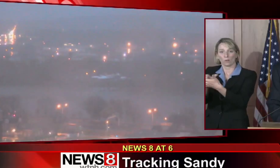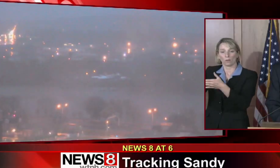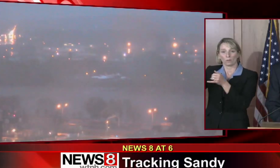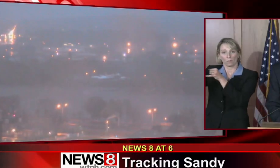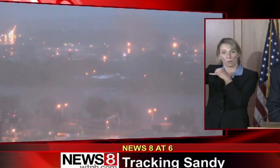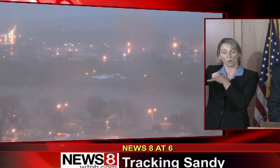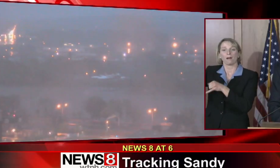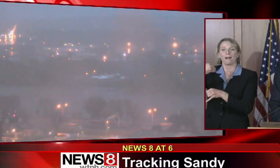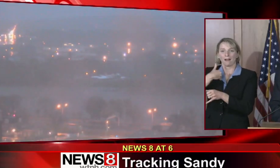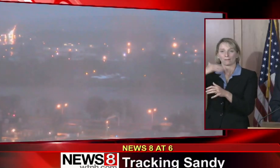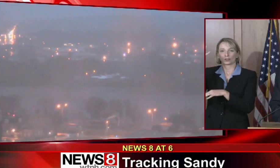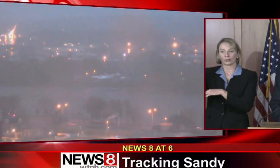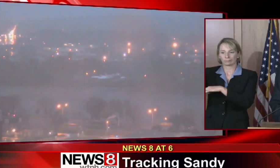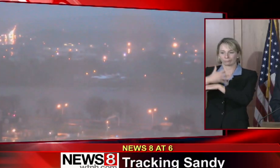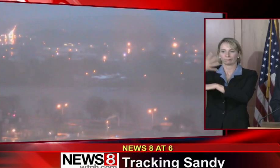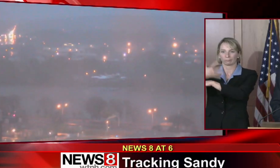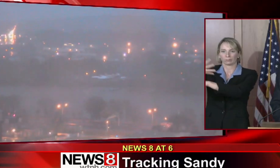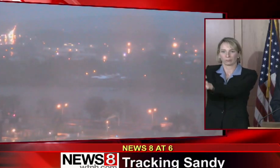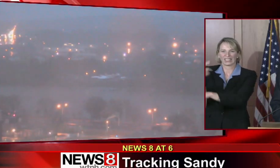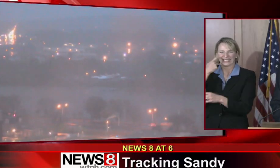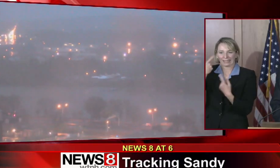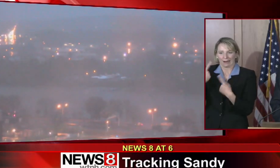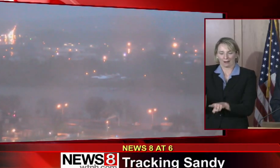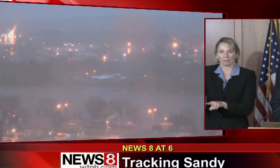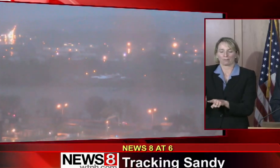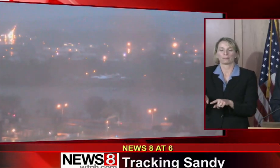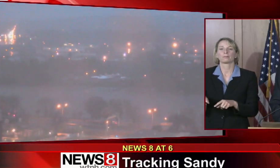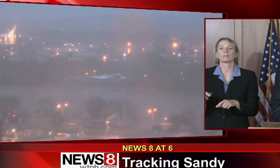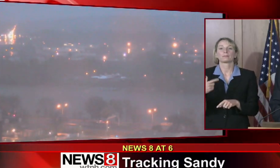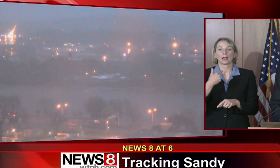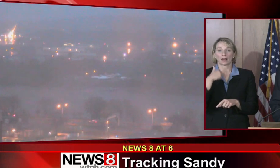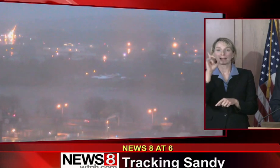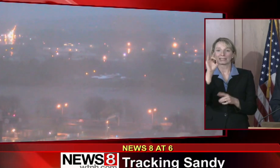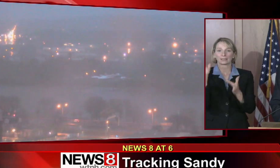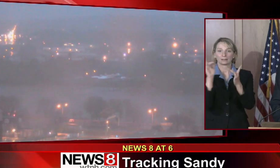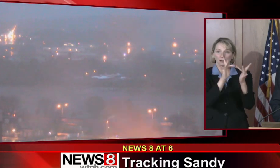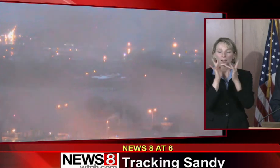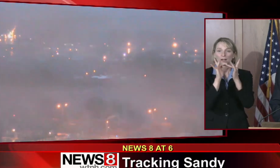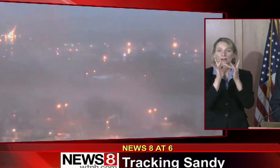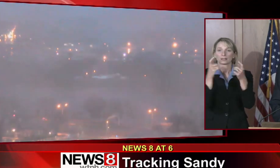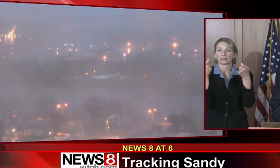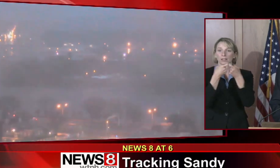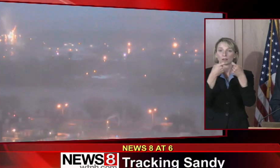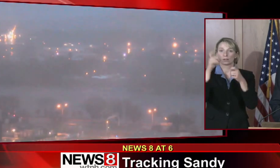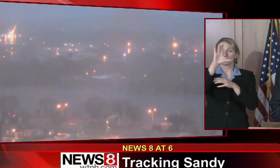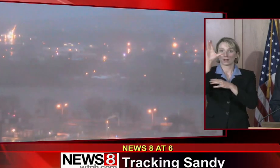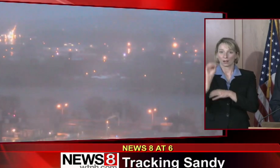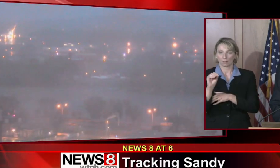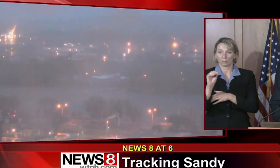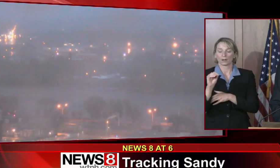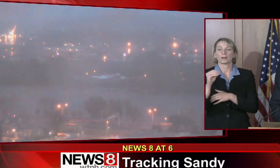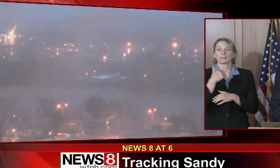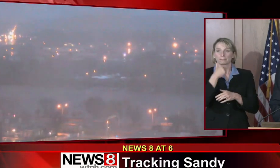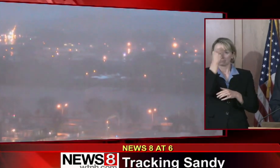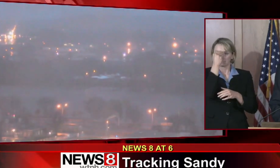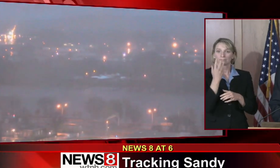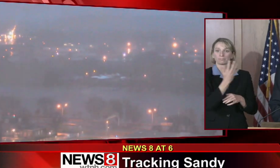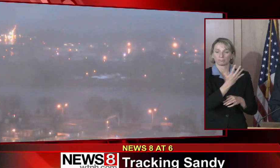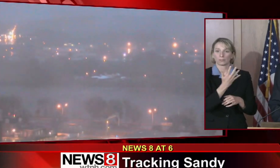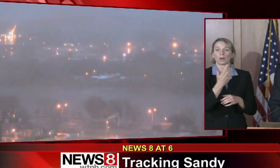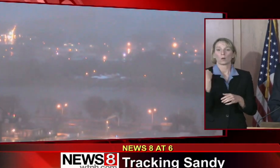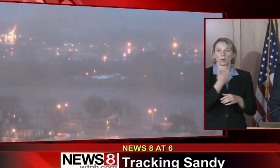problem most recently. I've made clear to utility companies something that they already know. Everyone